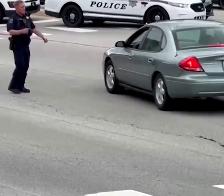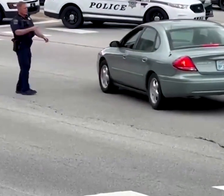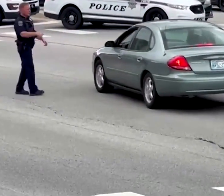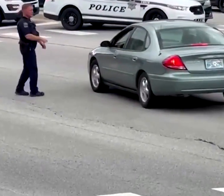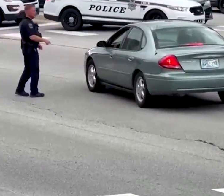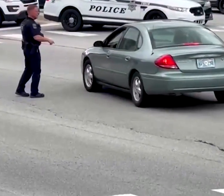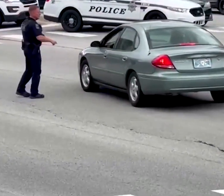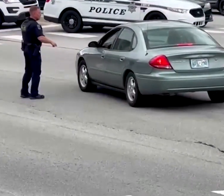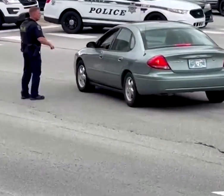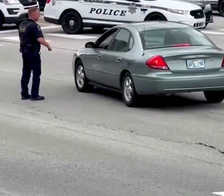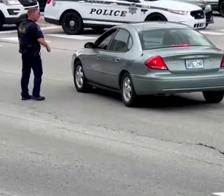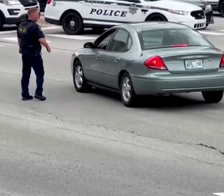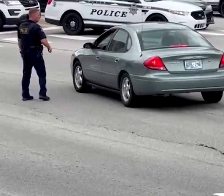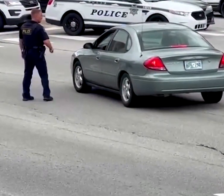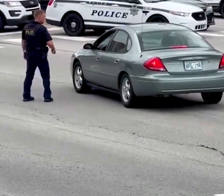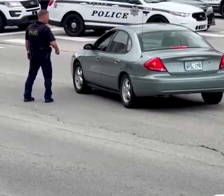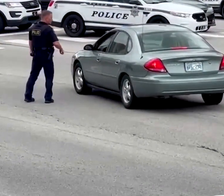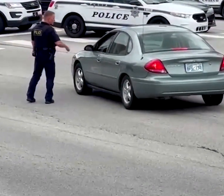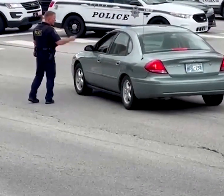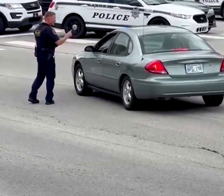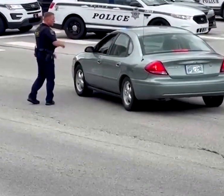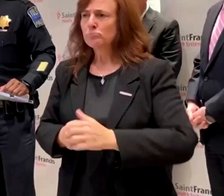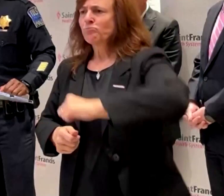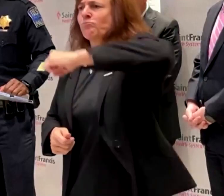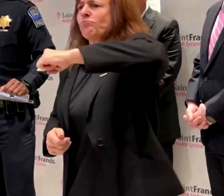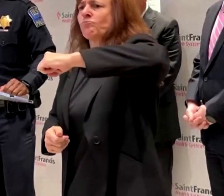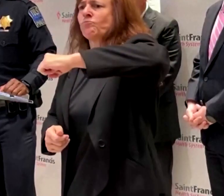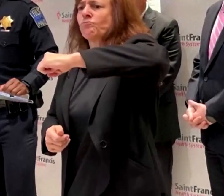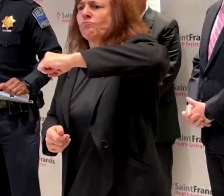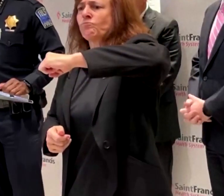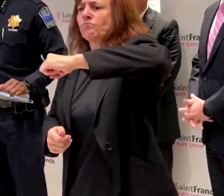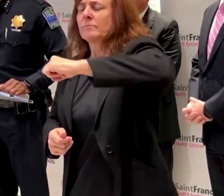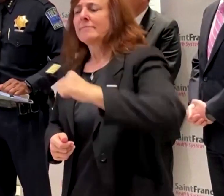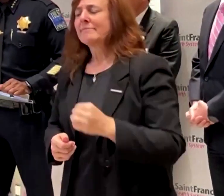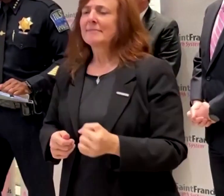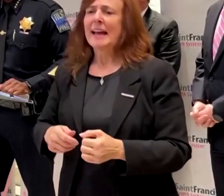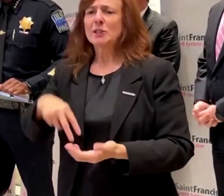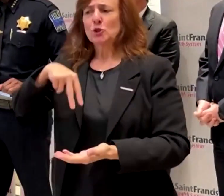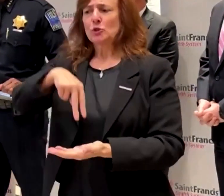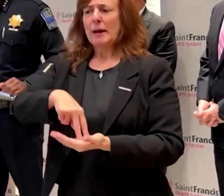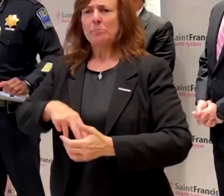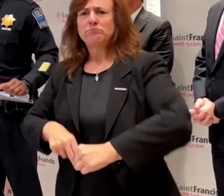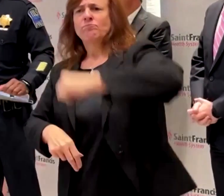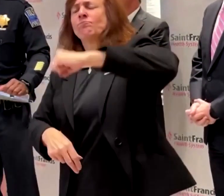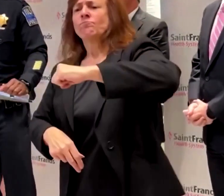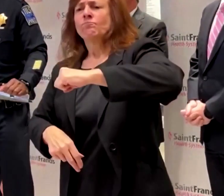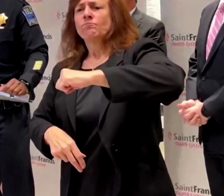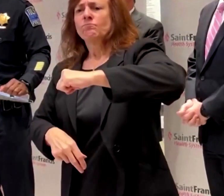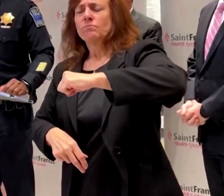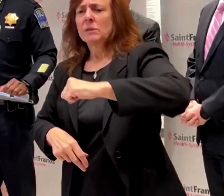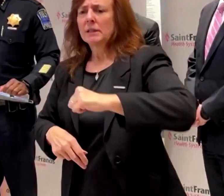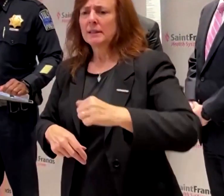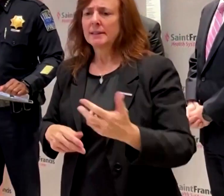specialist and two others they stood in the way they stood in the way and